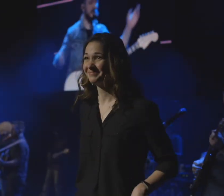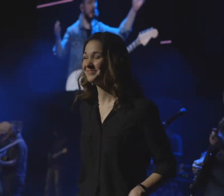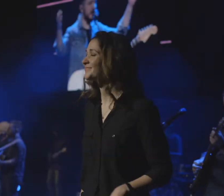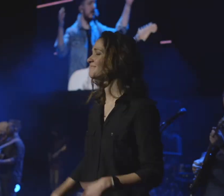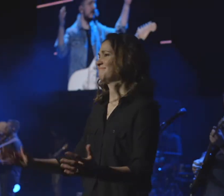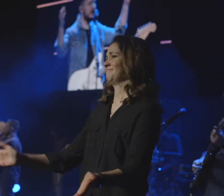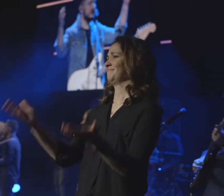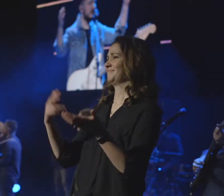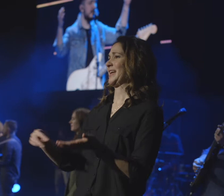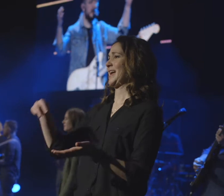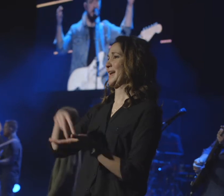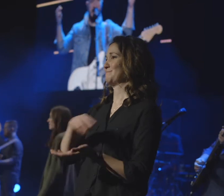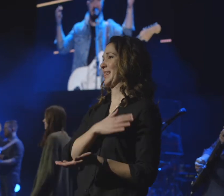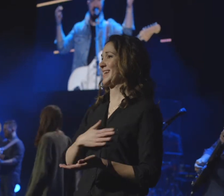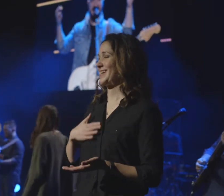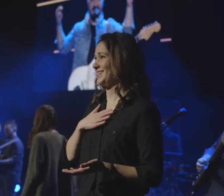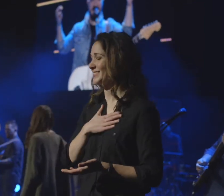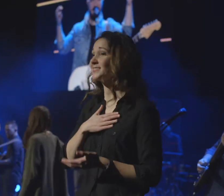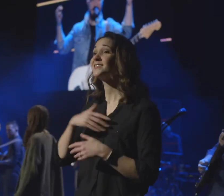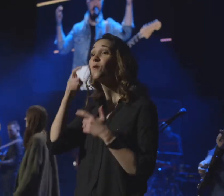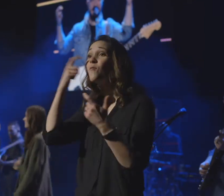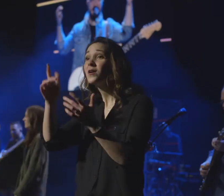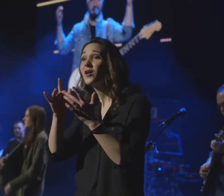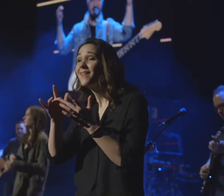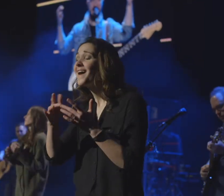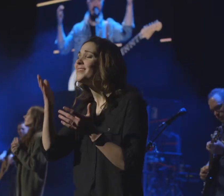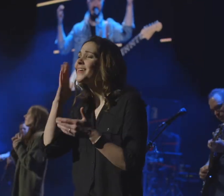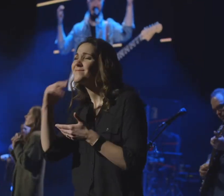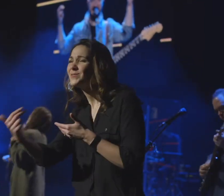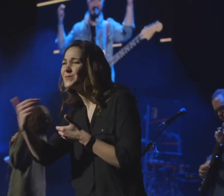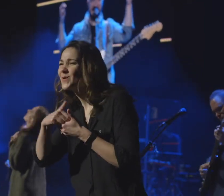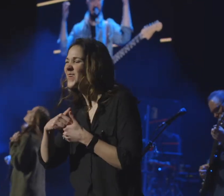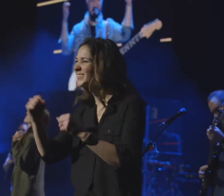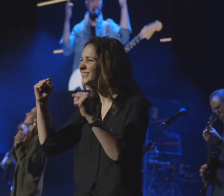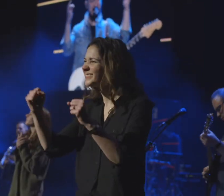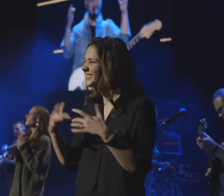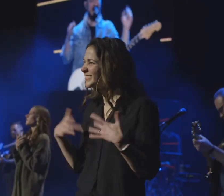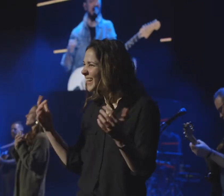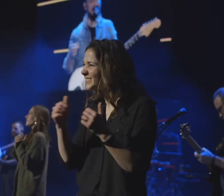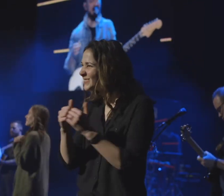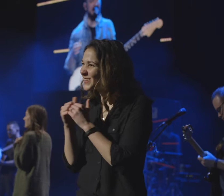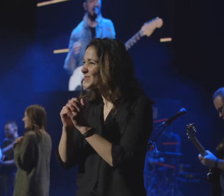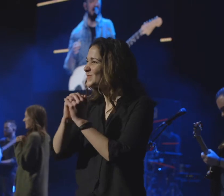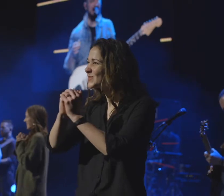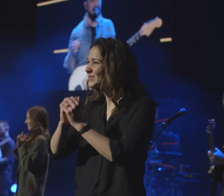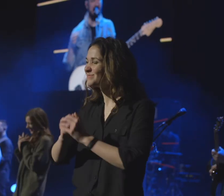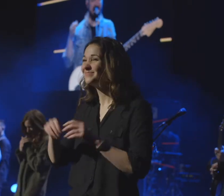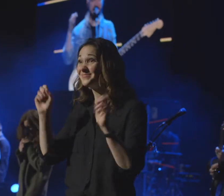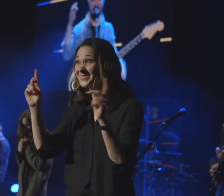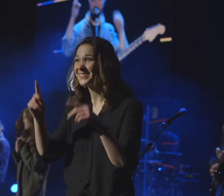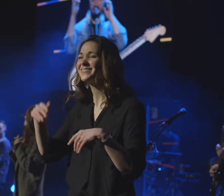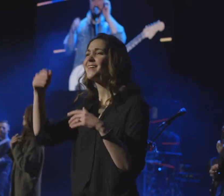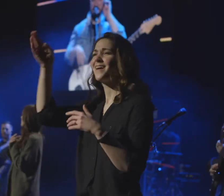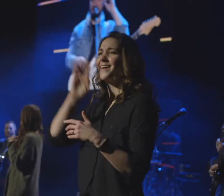Would you stand with us? If you're watching online, thanks for joining us. We're stoked to get to worship with you today. I know God